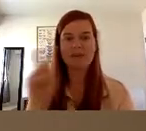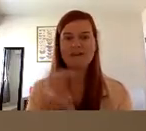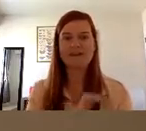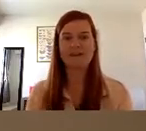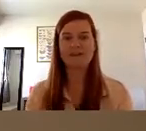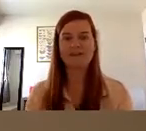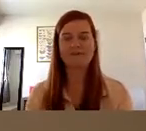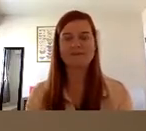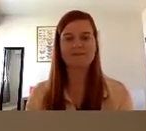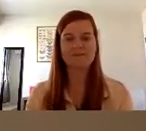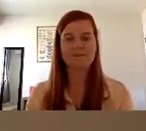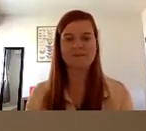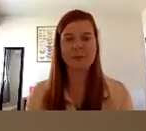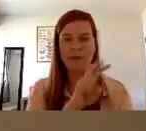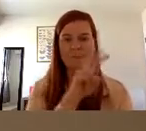pizza,